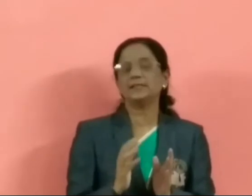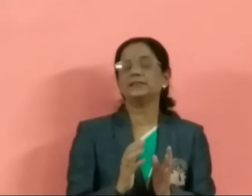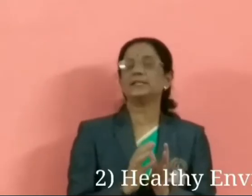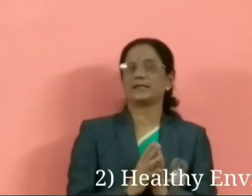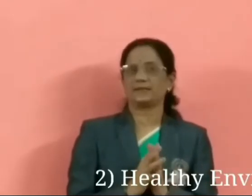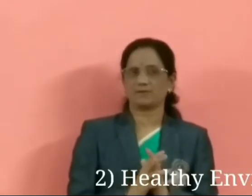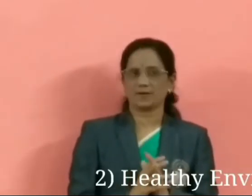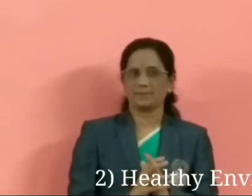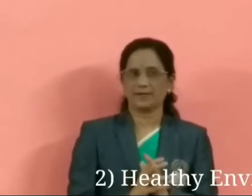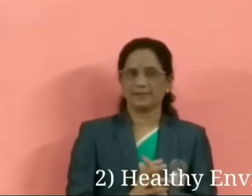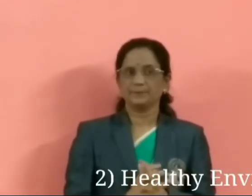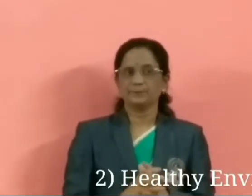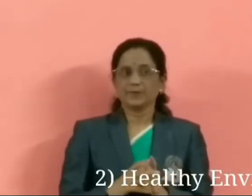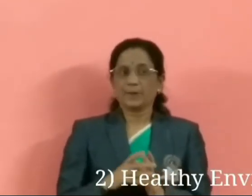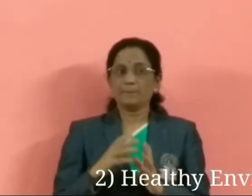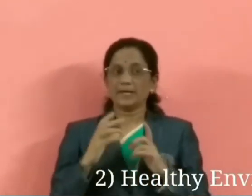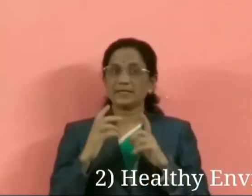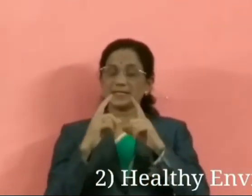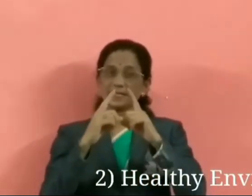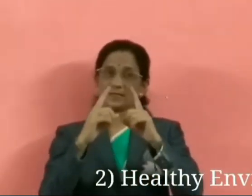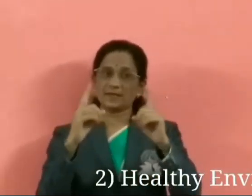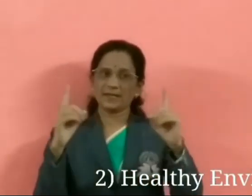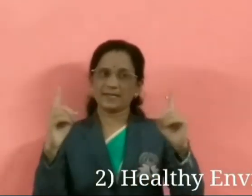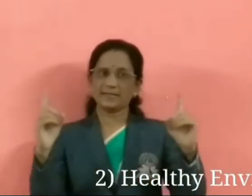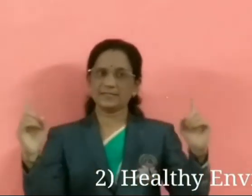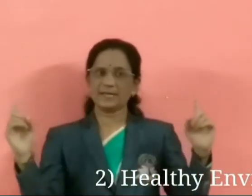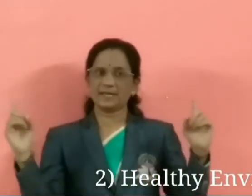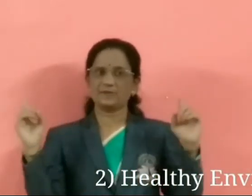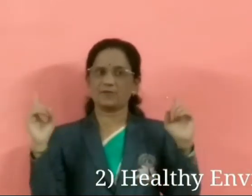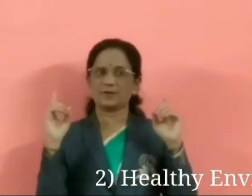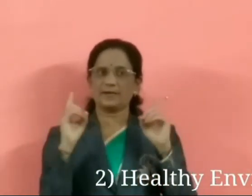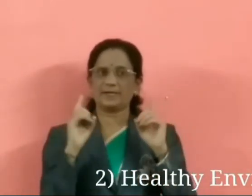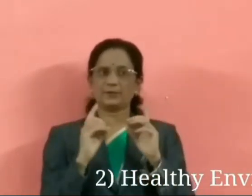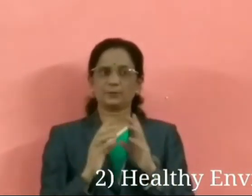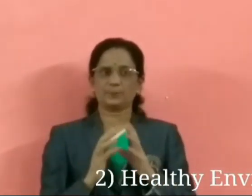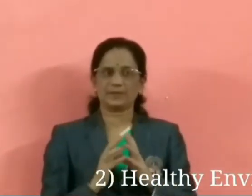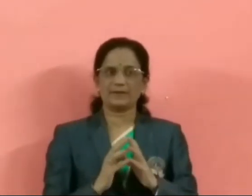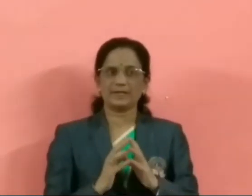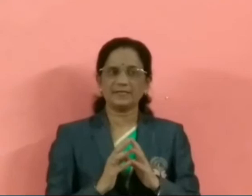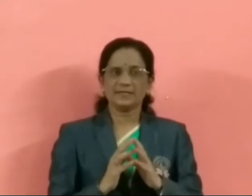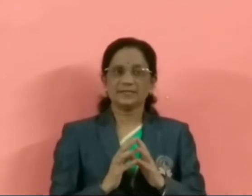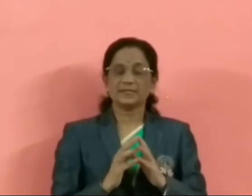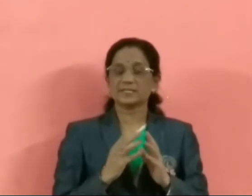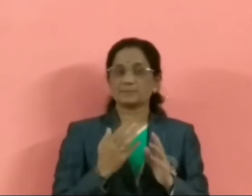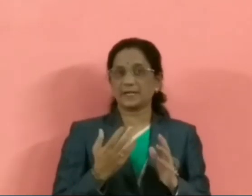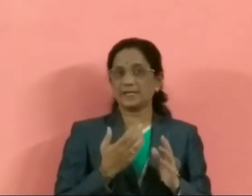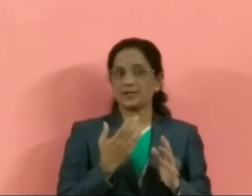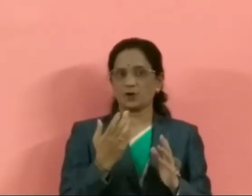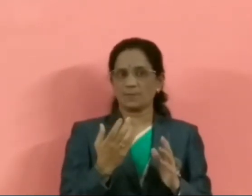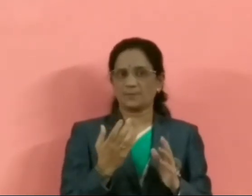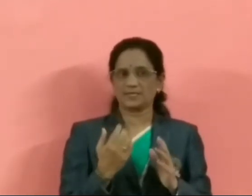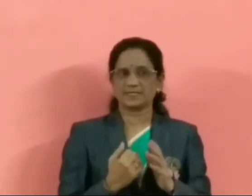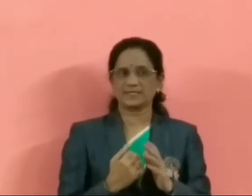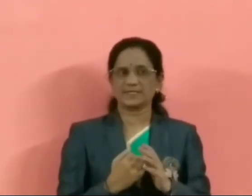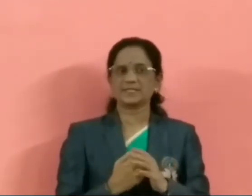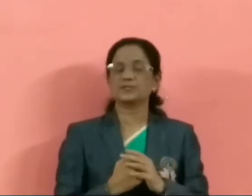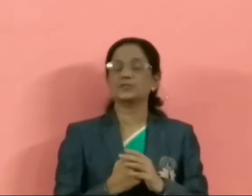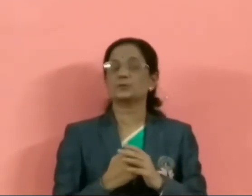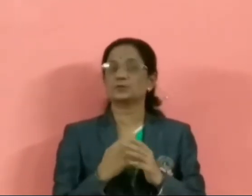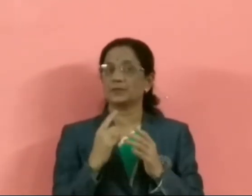healthy environment. Maintain a healthy environment to prevent the spreading of diseases due to the